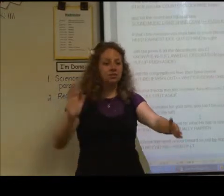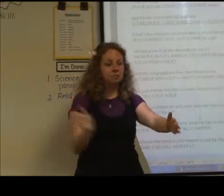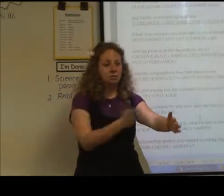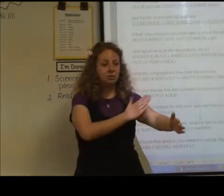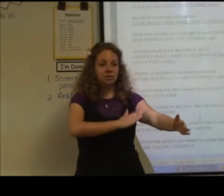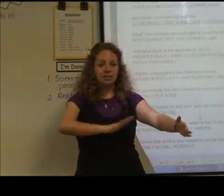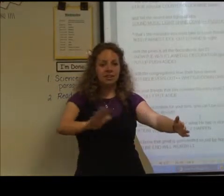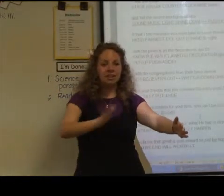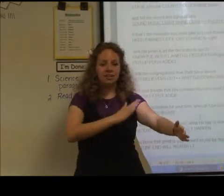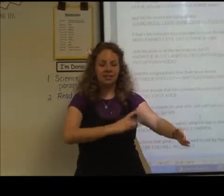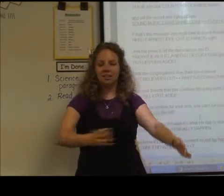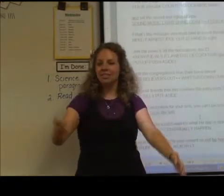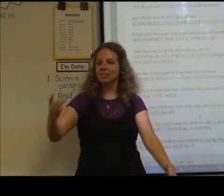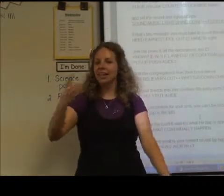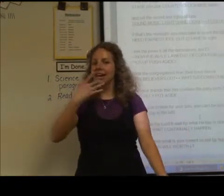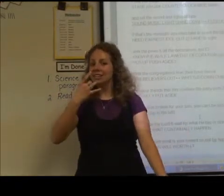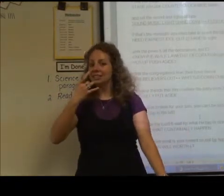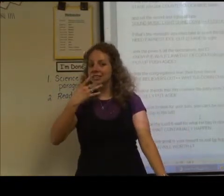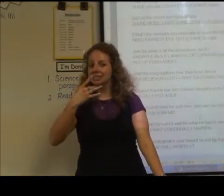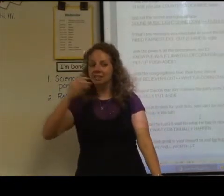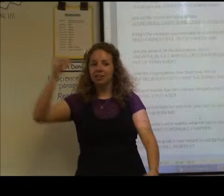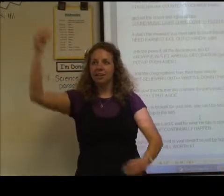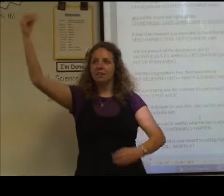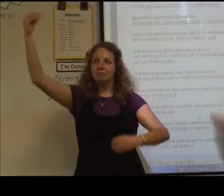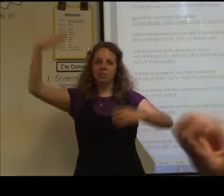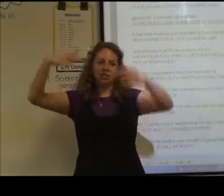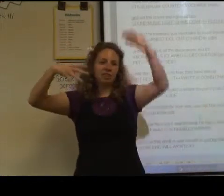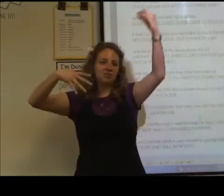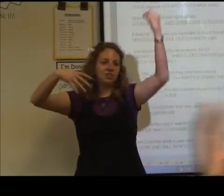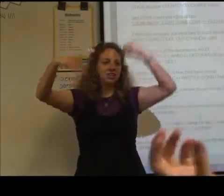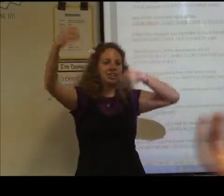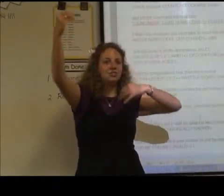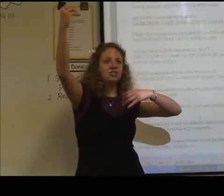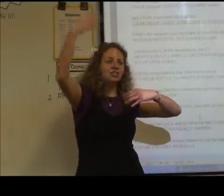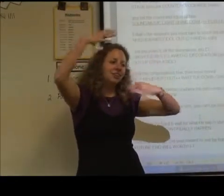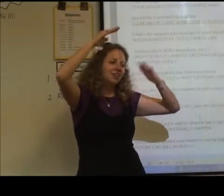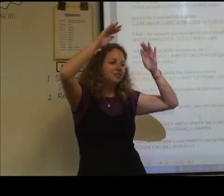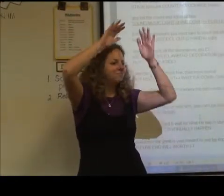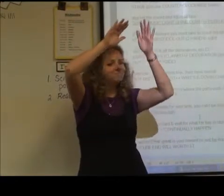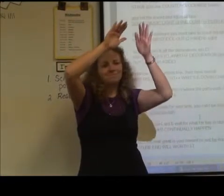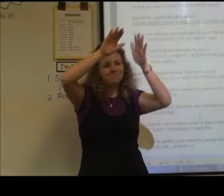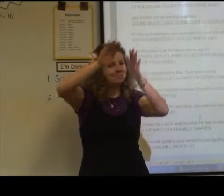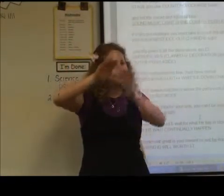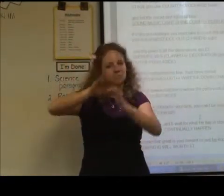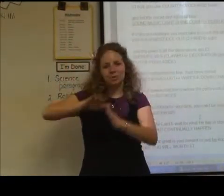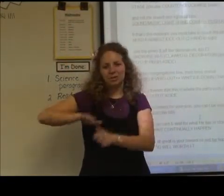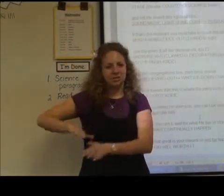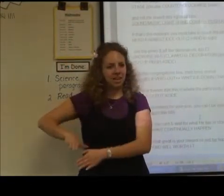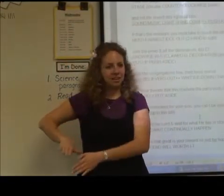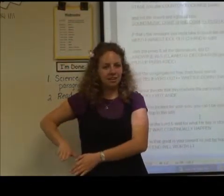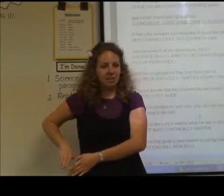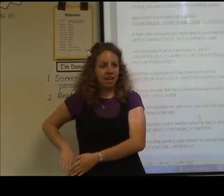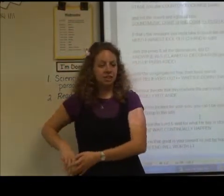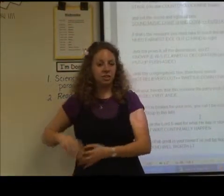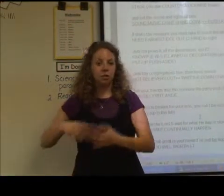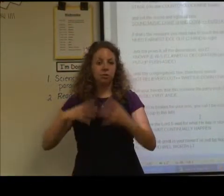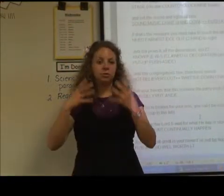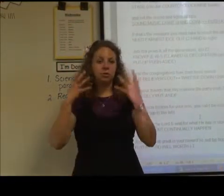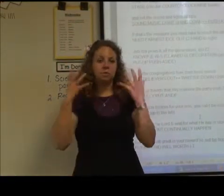the music, the lights, shine down, shine down, shine down, put it aside. And so the